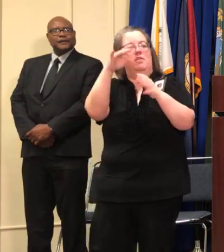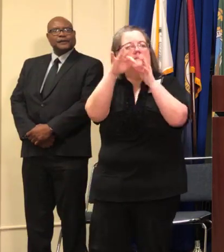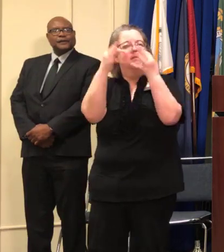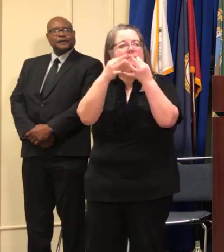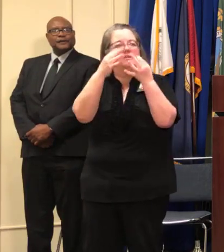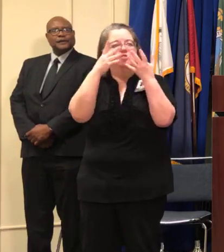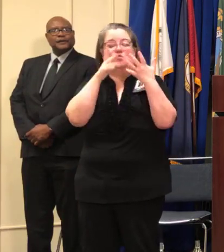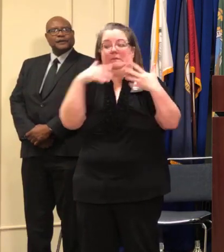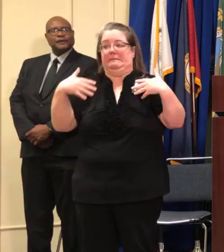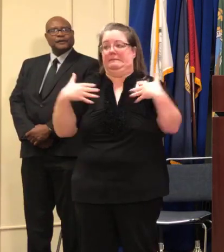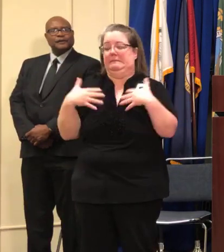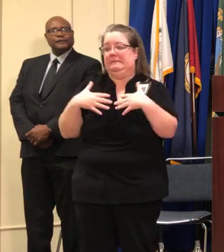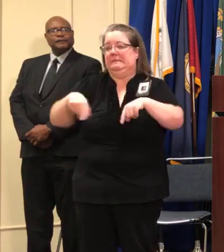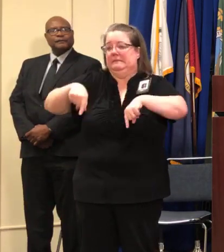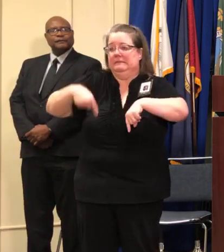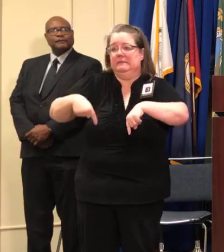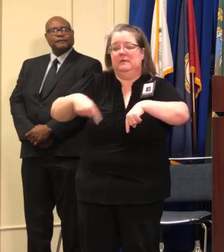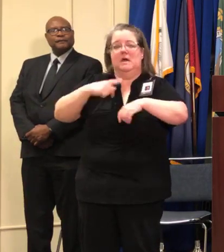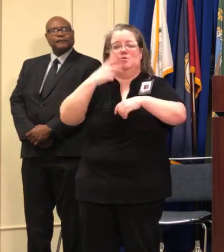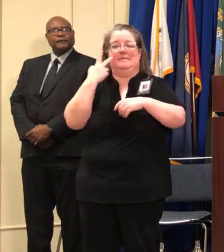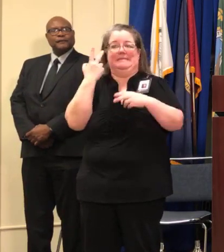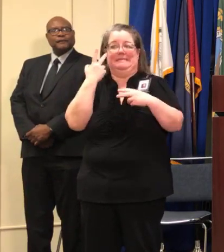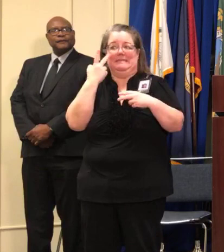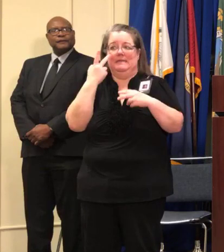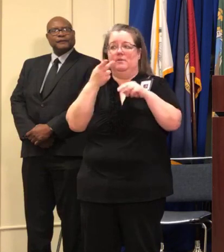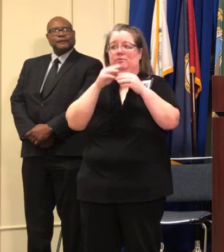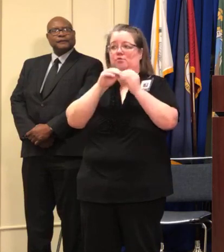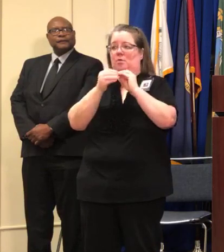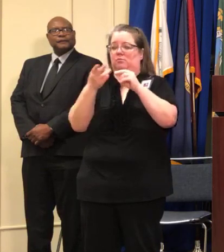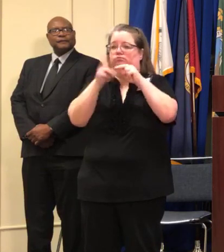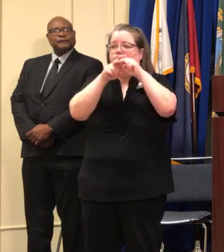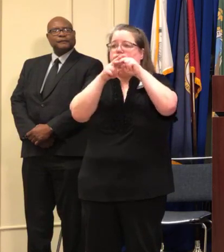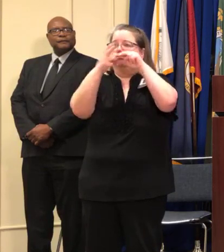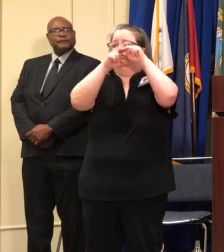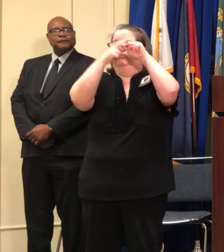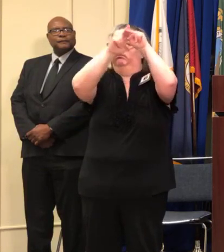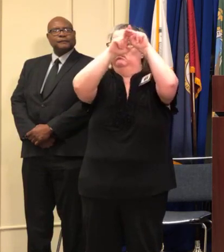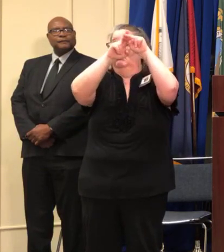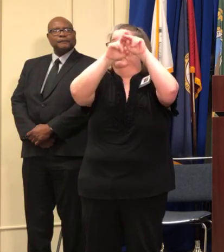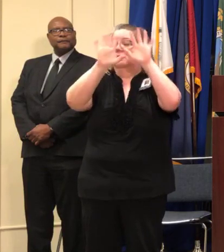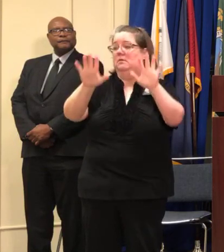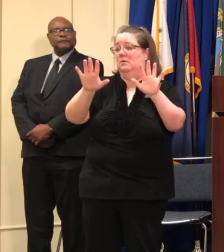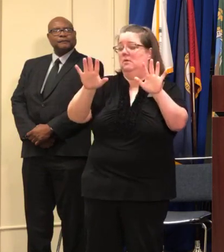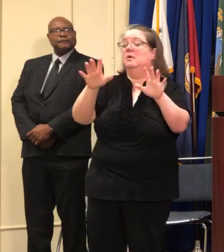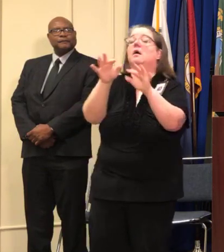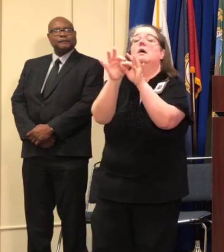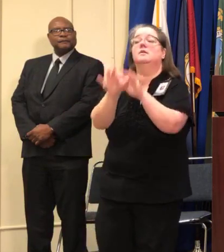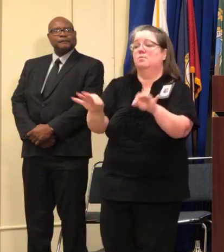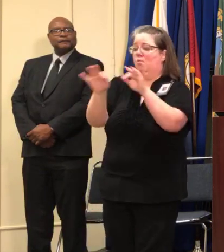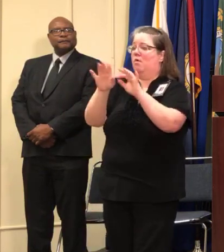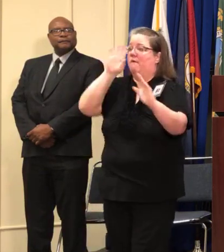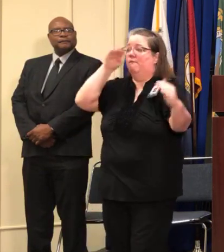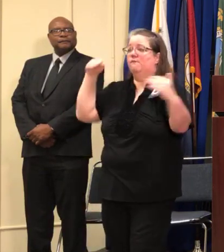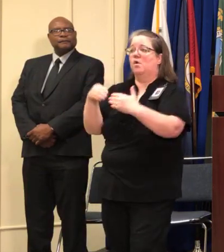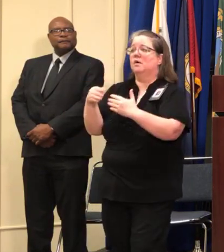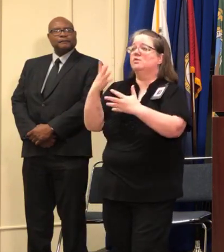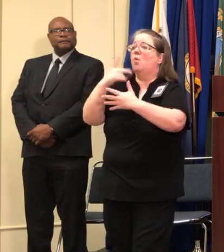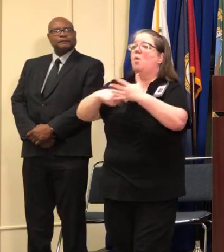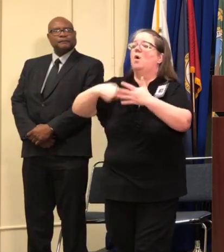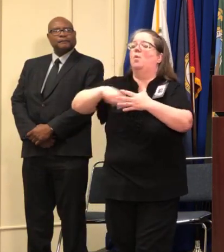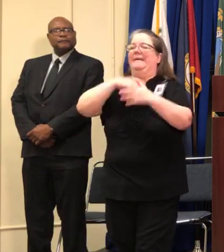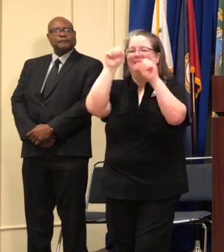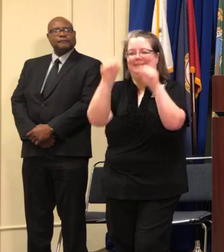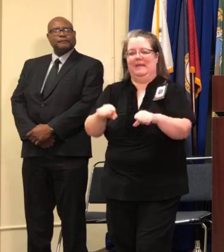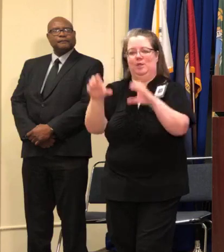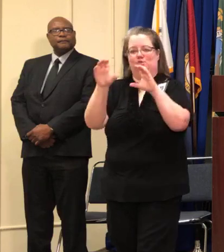are scared as we continue to see these numbers rise? Is it's really important that we stay focused on what are the things we can